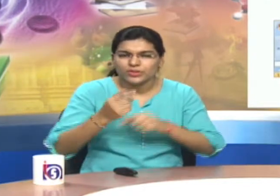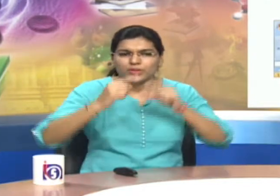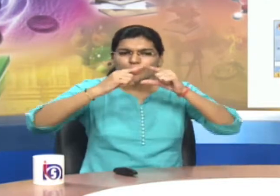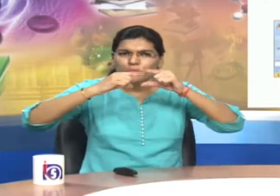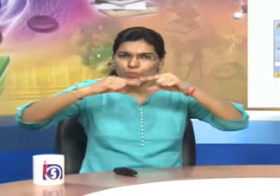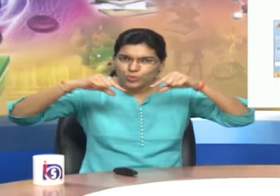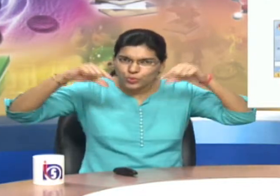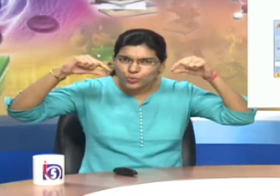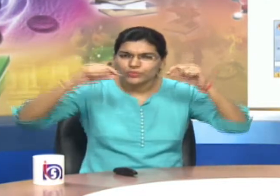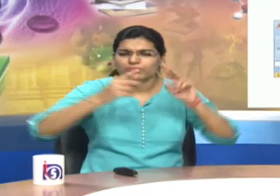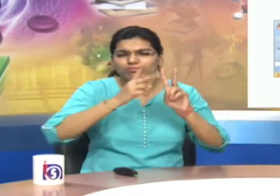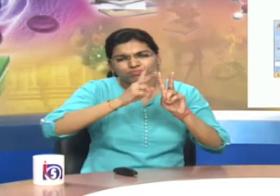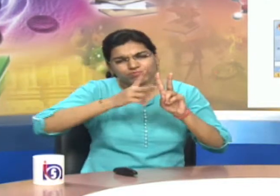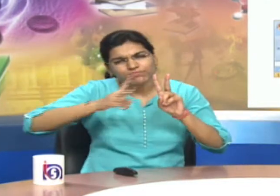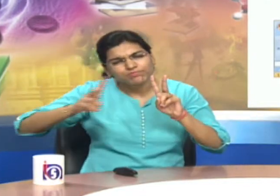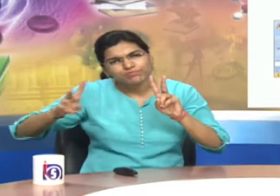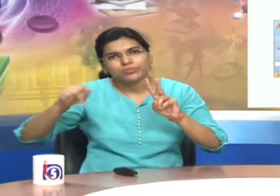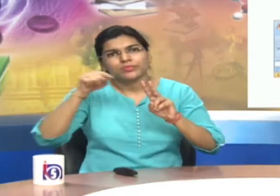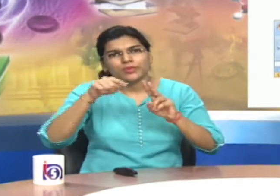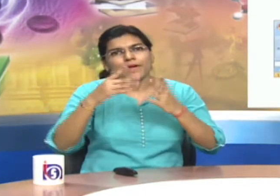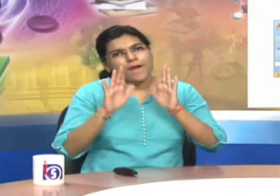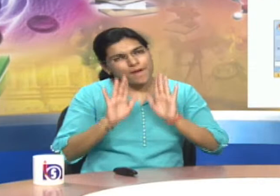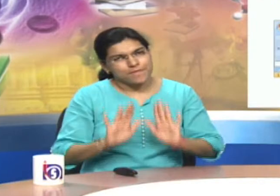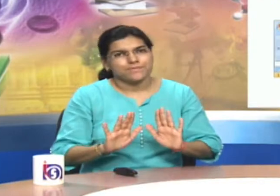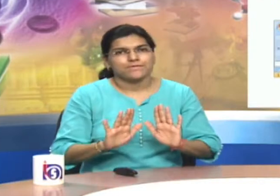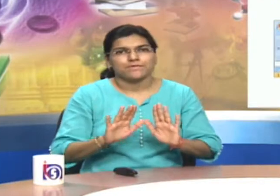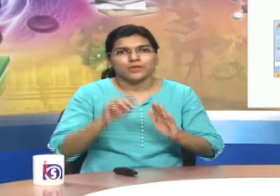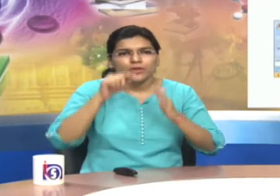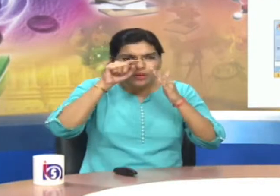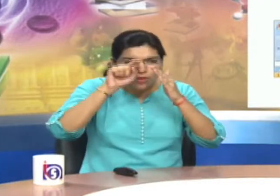circle, cylinder or